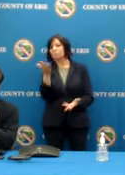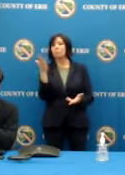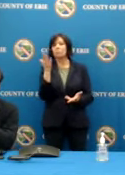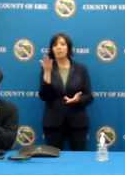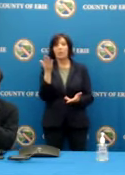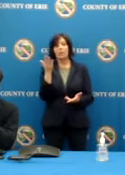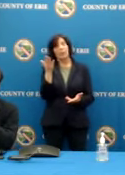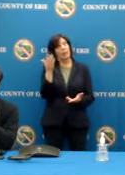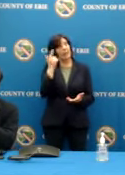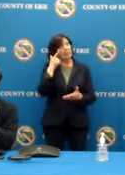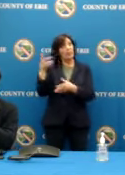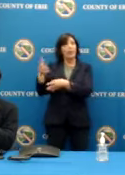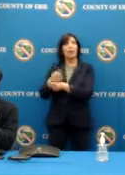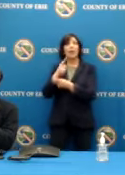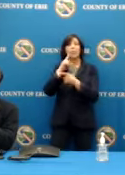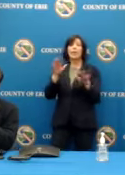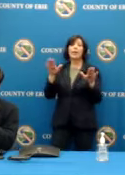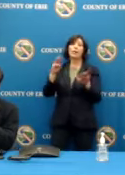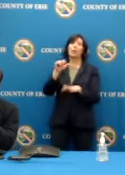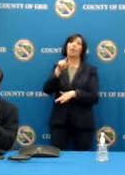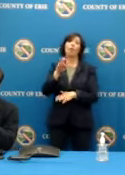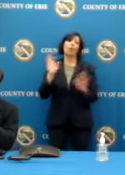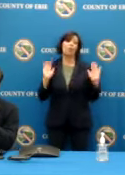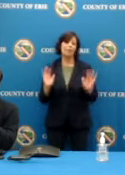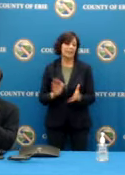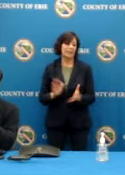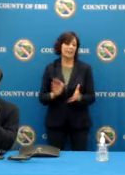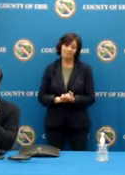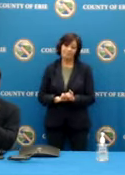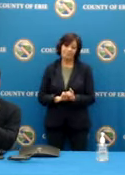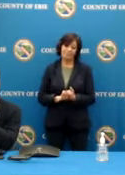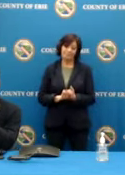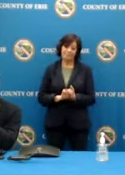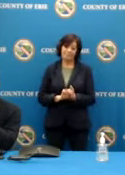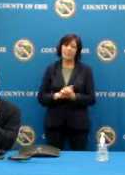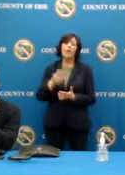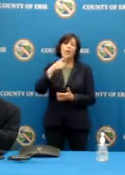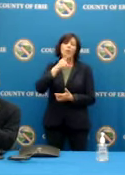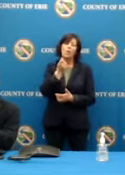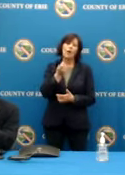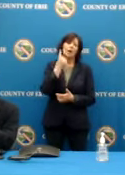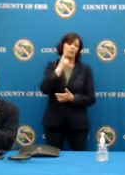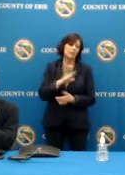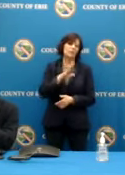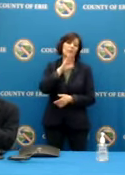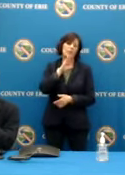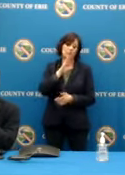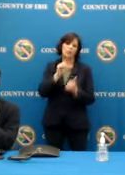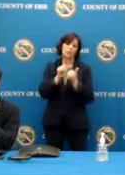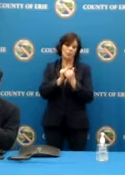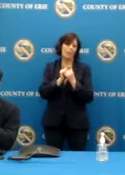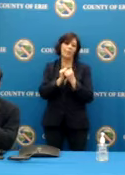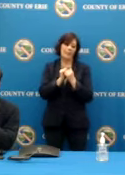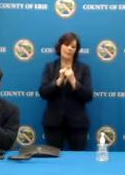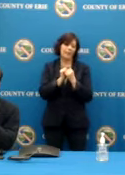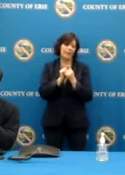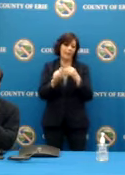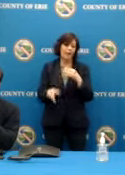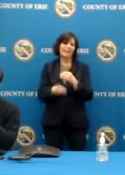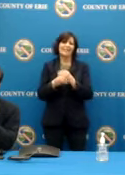miracle if we can actually get these additional PPEs that are needed in the hospitals. But we understand the frustration with regards to